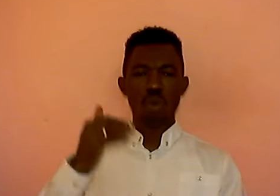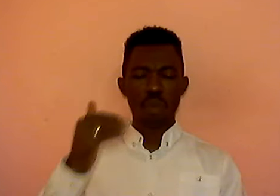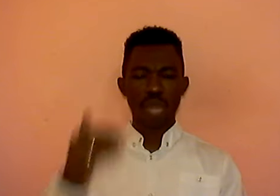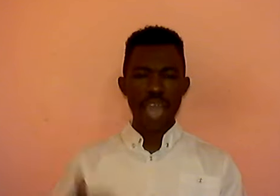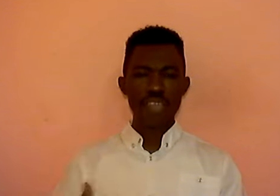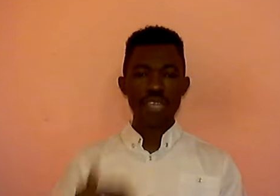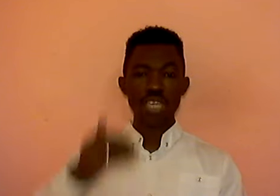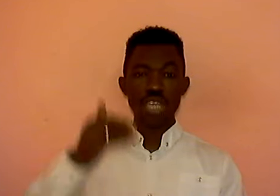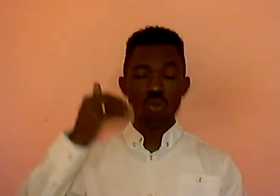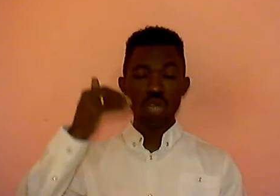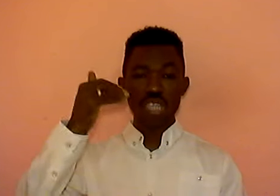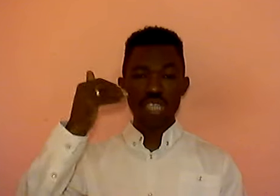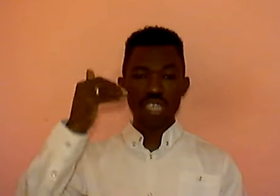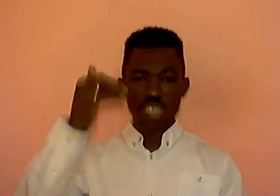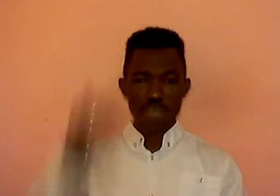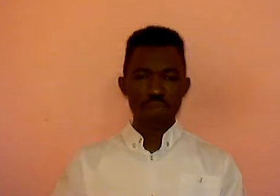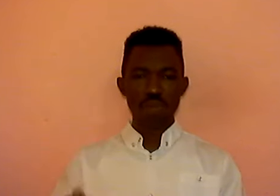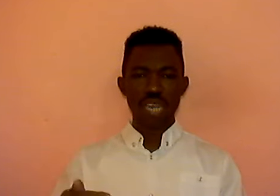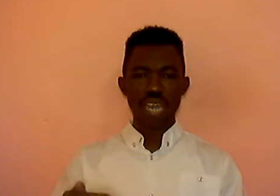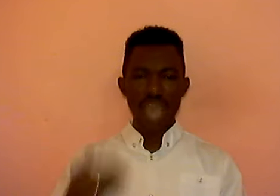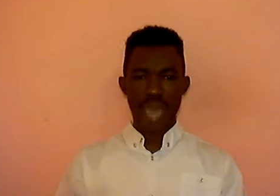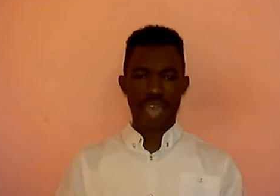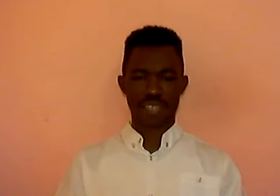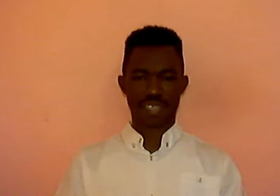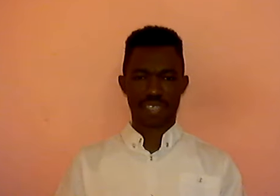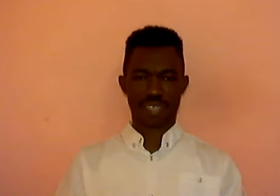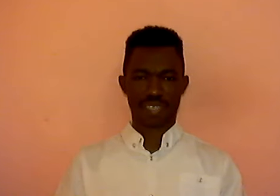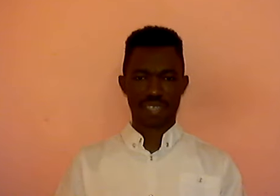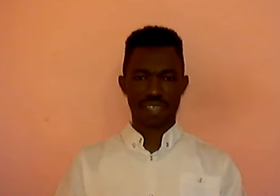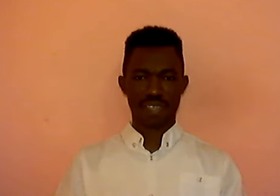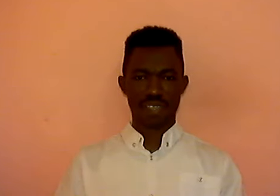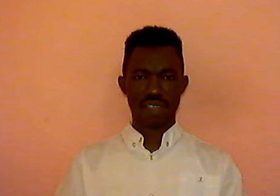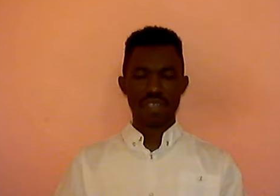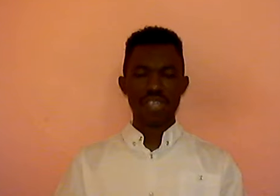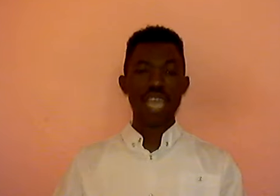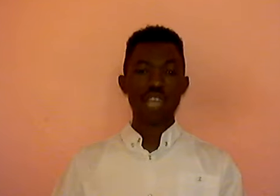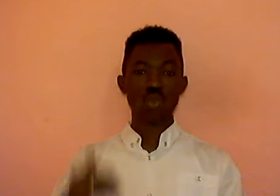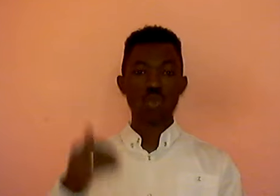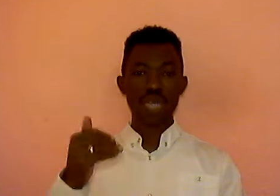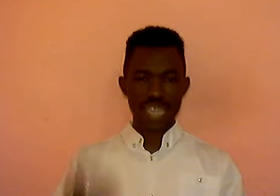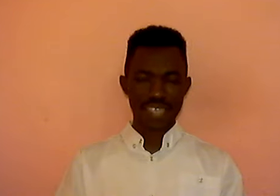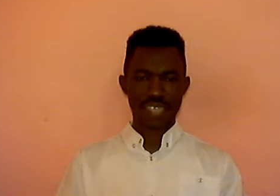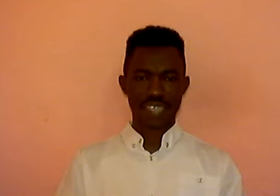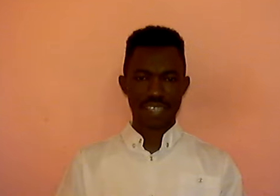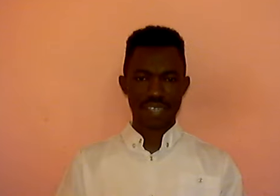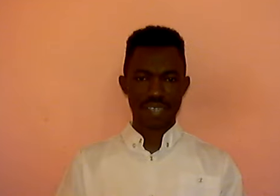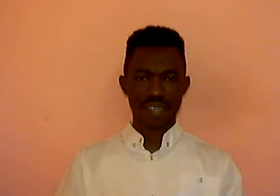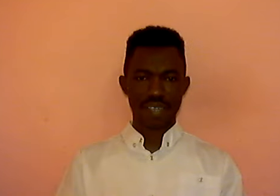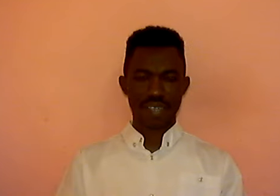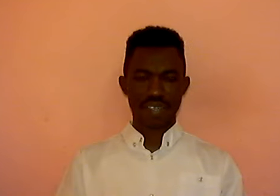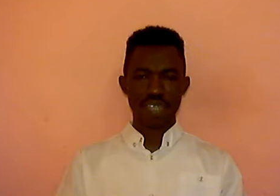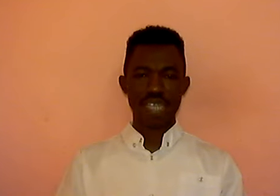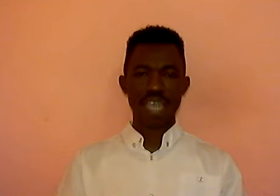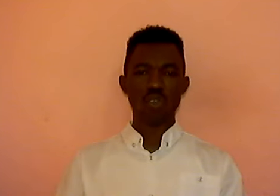upon lying, deep lies. They are so dirty. They have gone